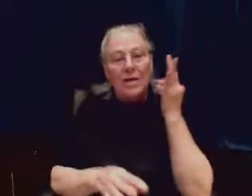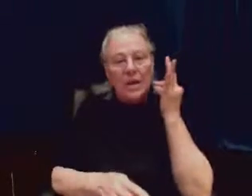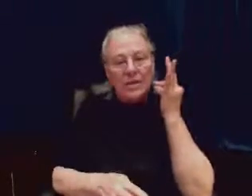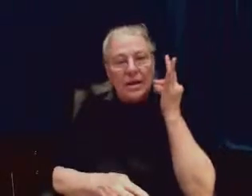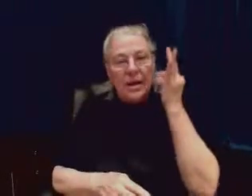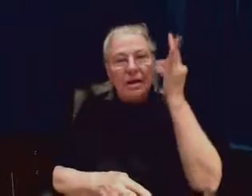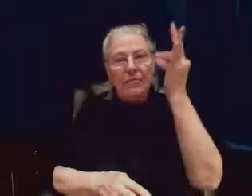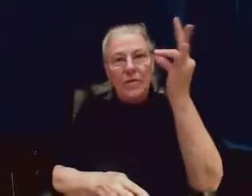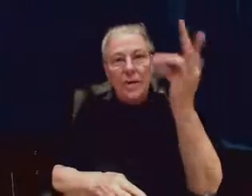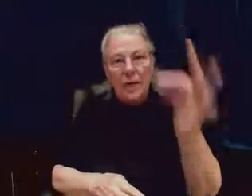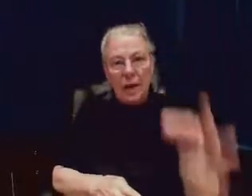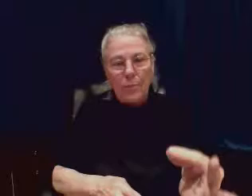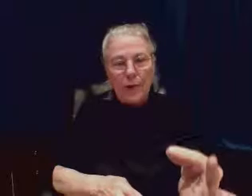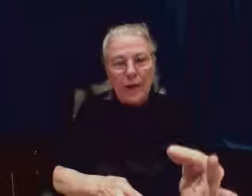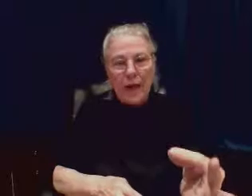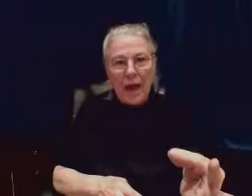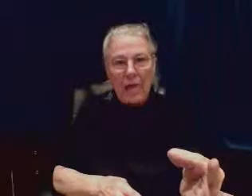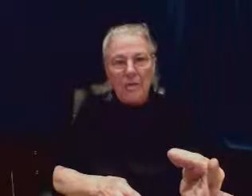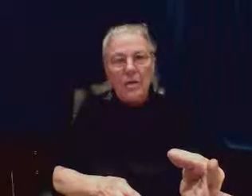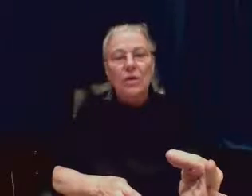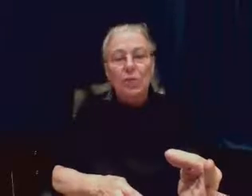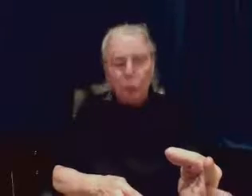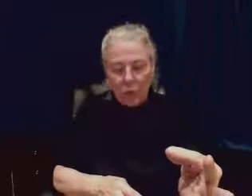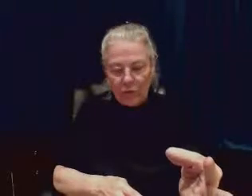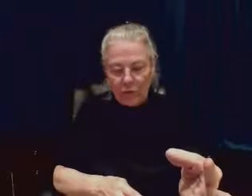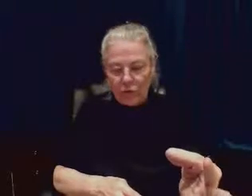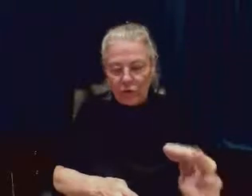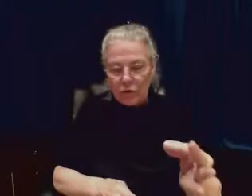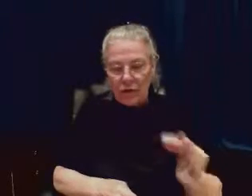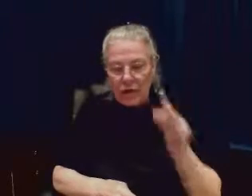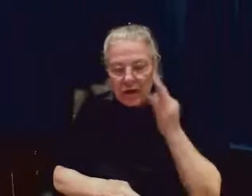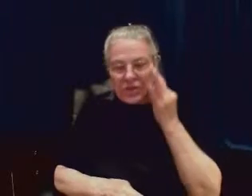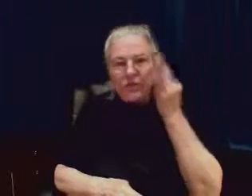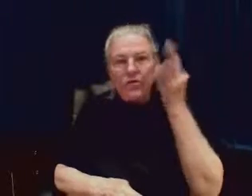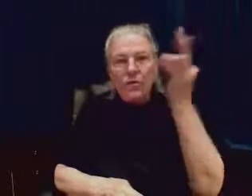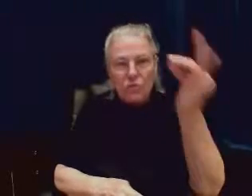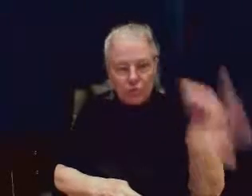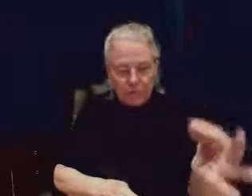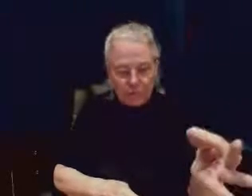take the F and bring it out toward the future. It's future.